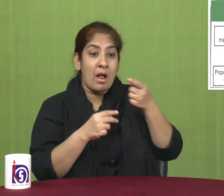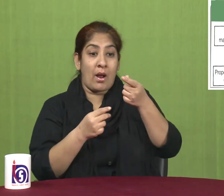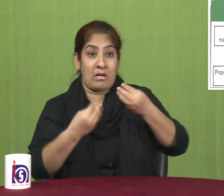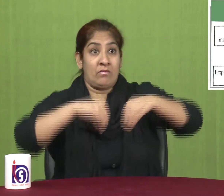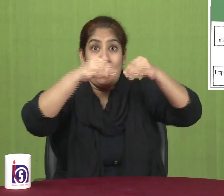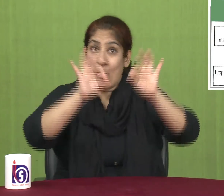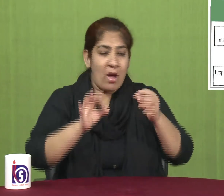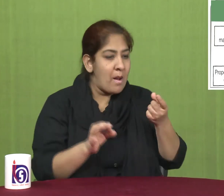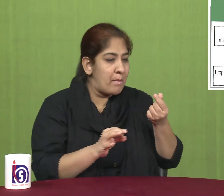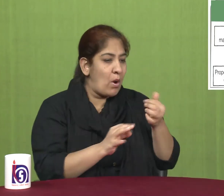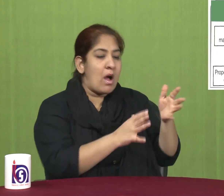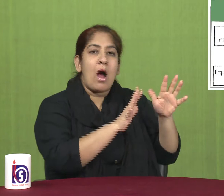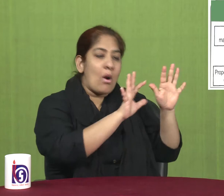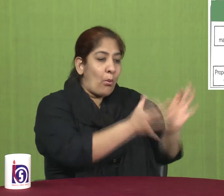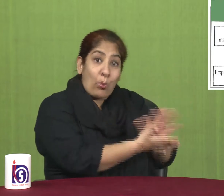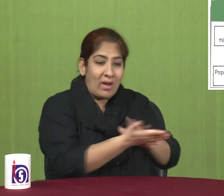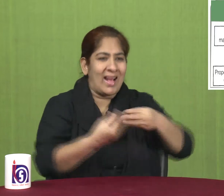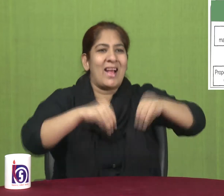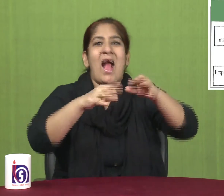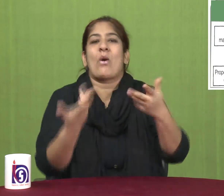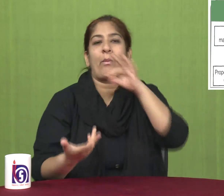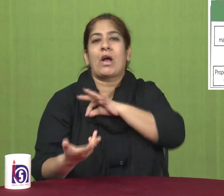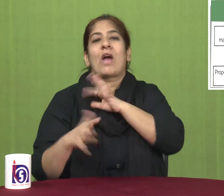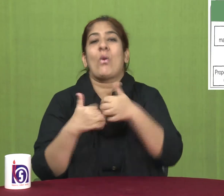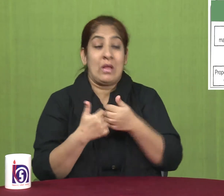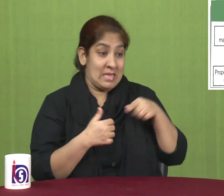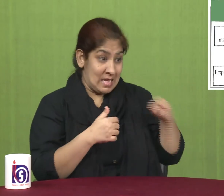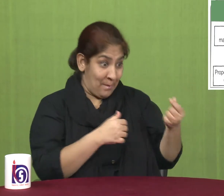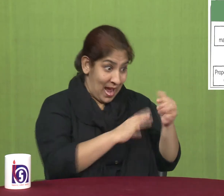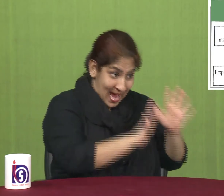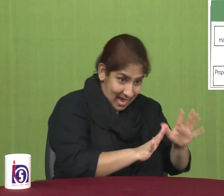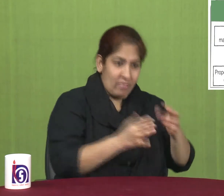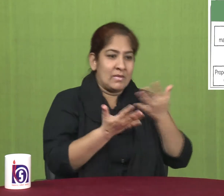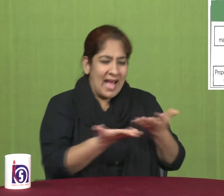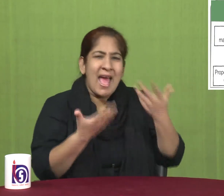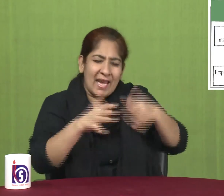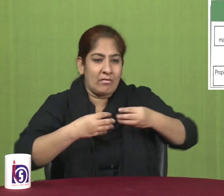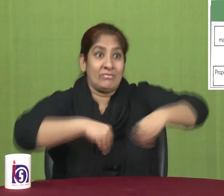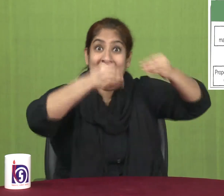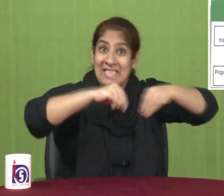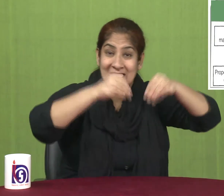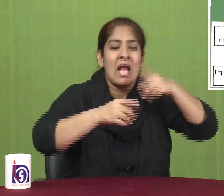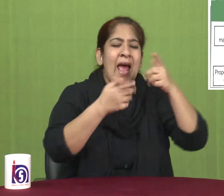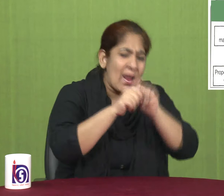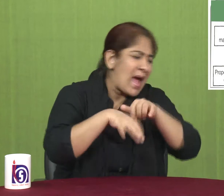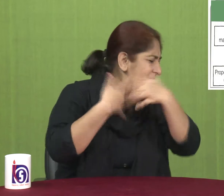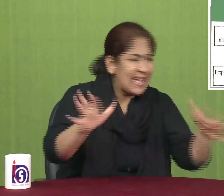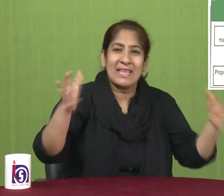That profit can come through by the sale of any property or through anything.